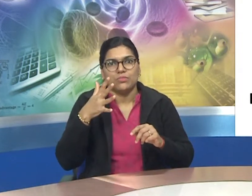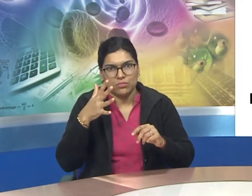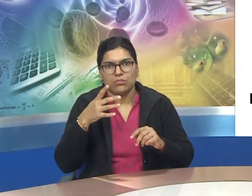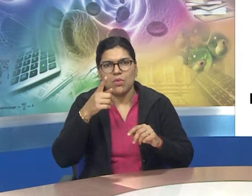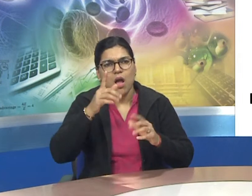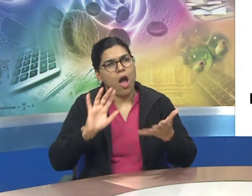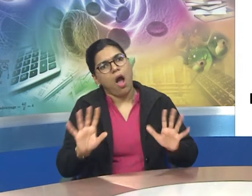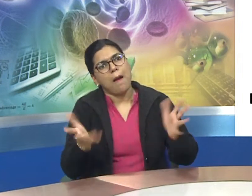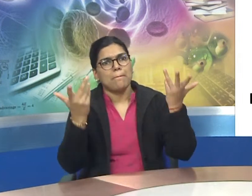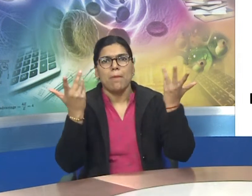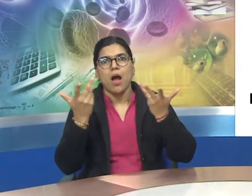Mechanical power.